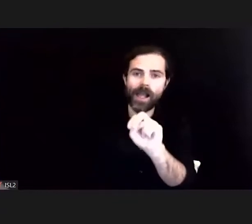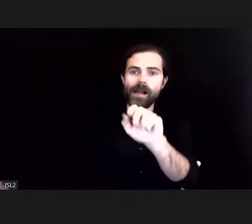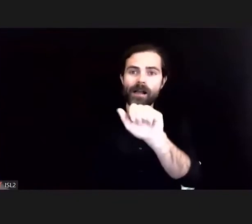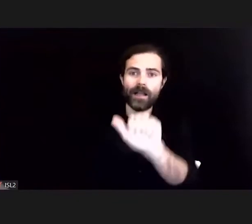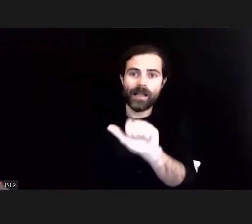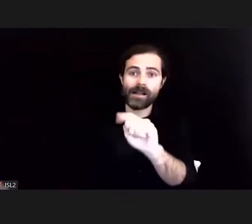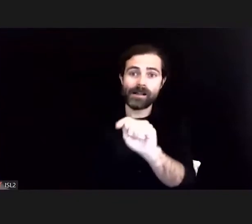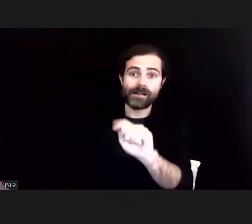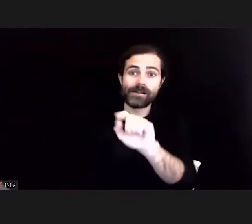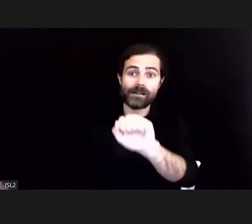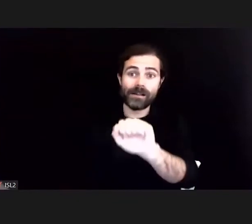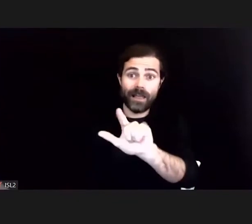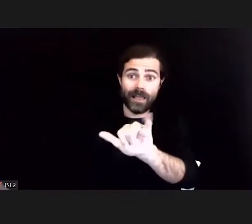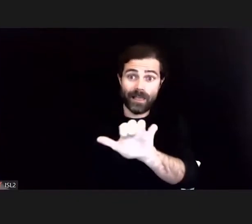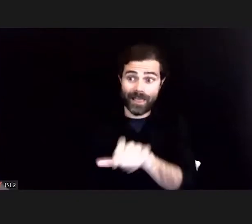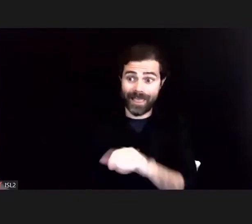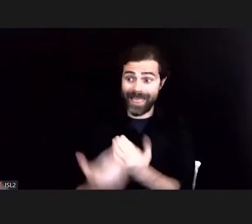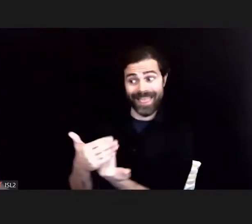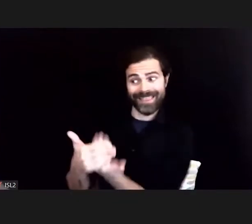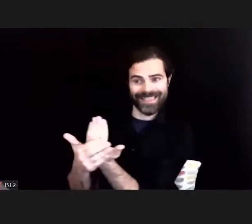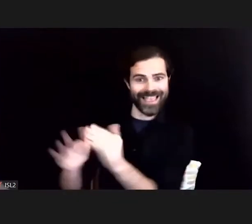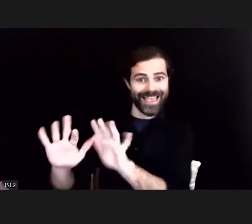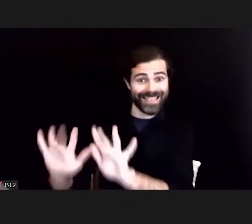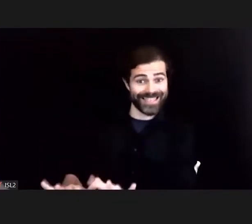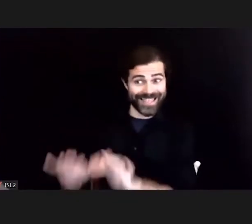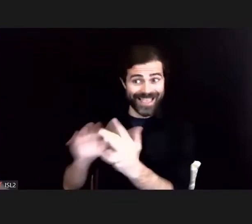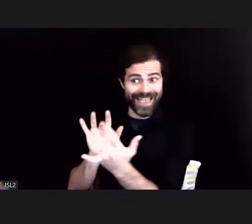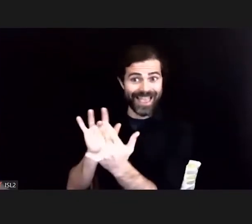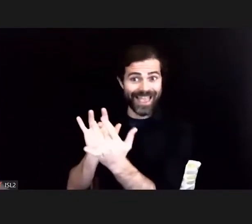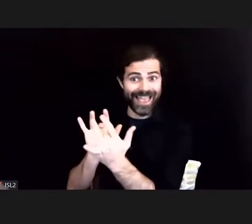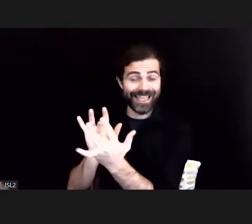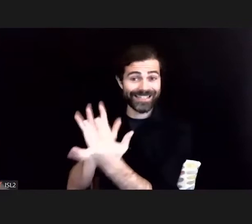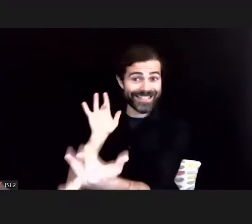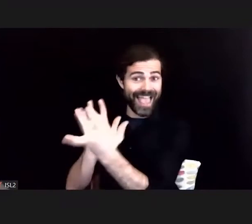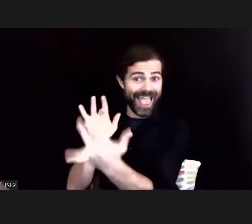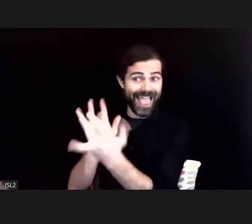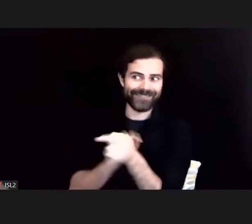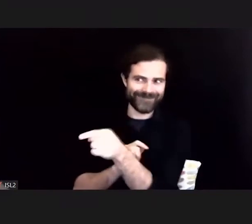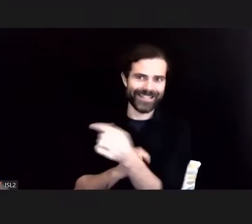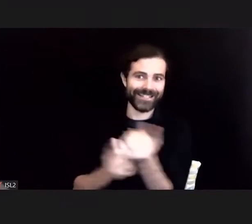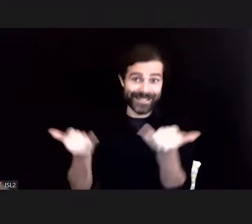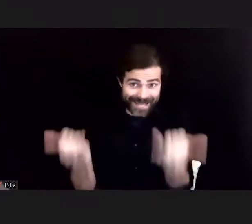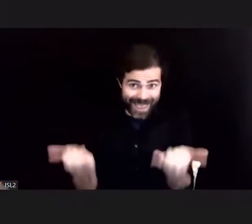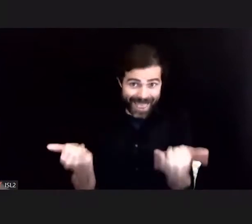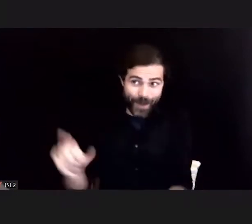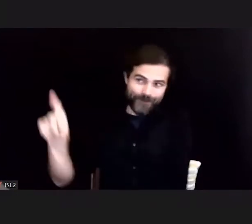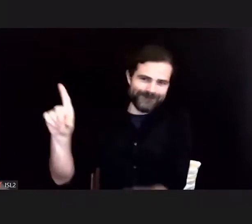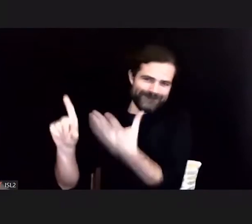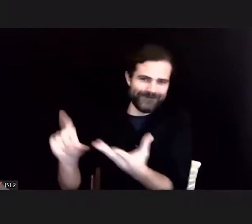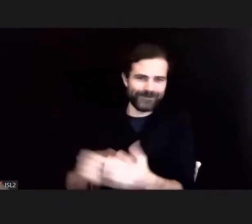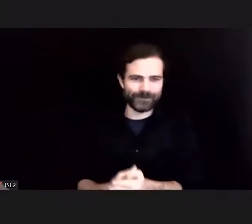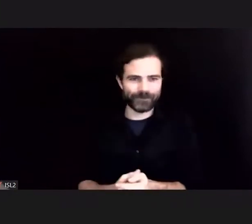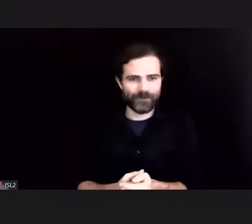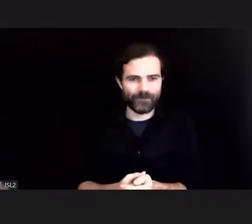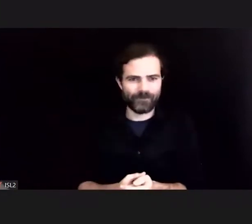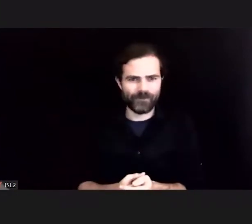moment. Since last November, many companies, university research groups, and individuals have added their project manually,